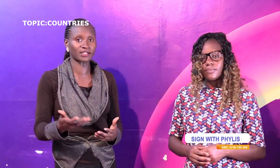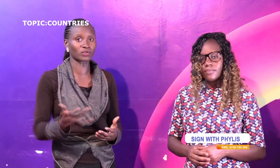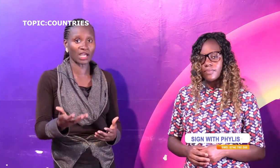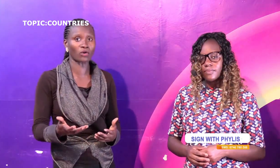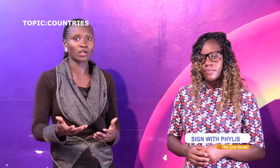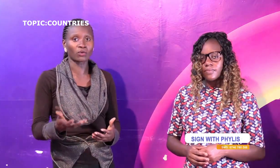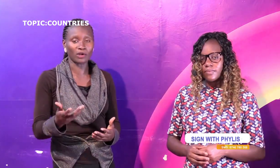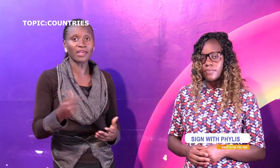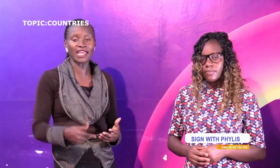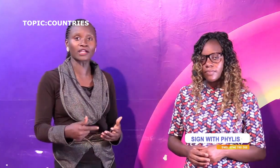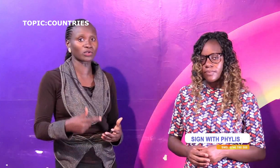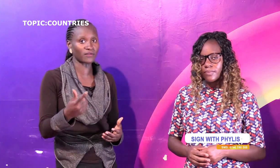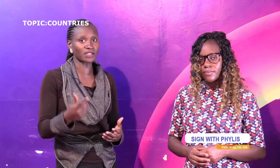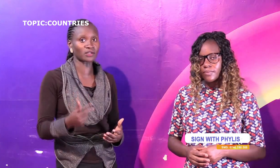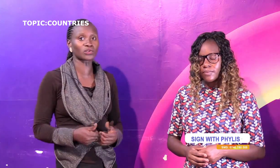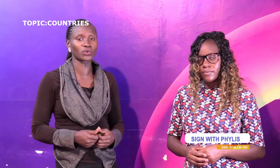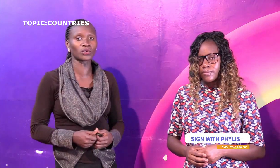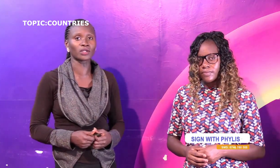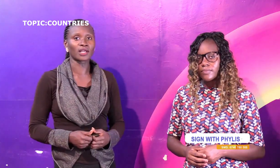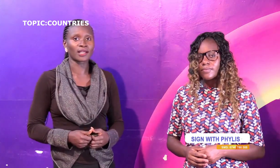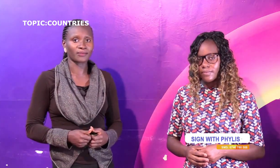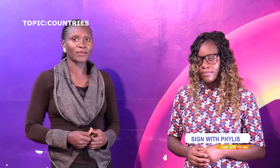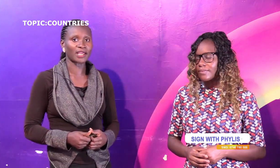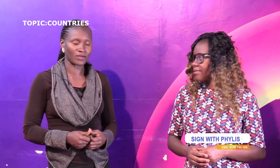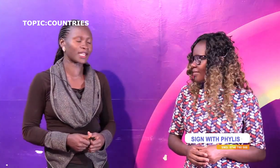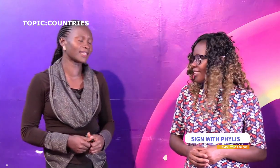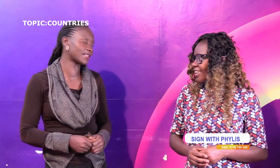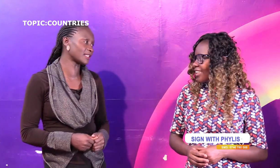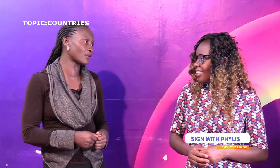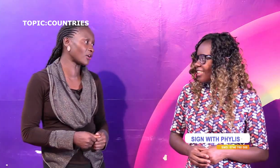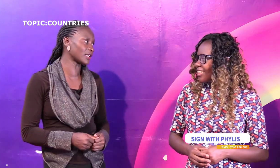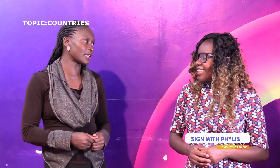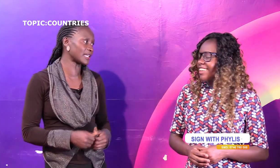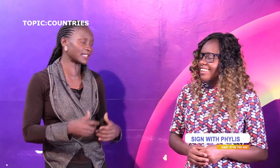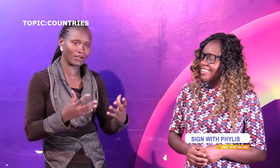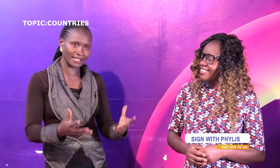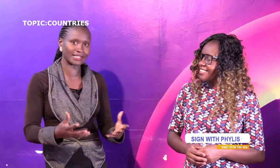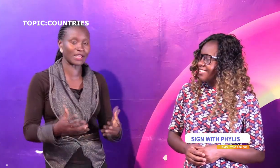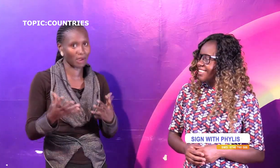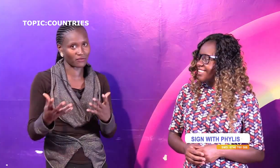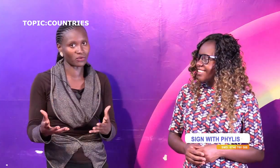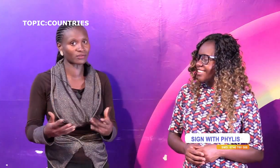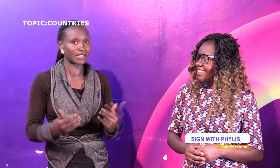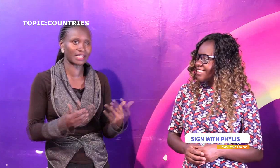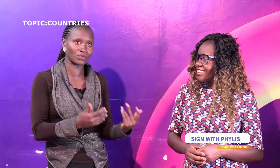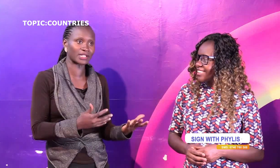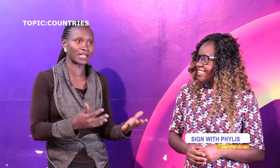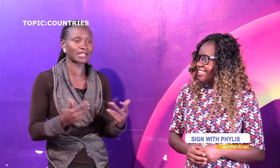tackle. We'll be here to give it on to you. Okay, that is all. Thank you. Say my viewers will just go and run and rush there